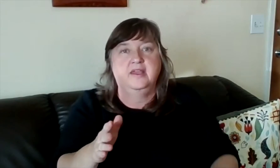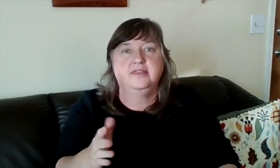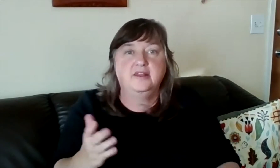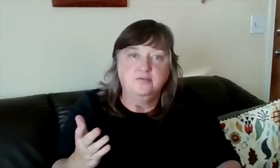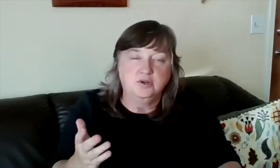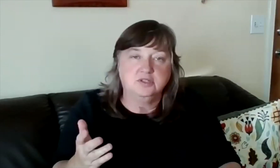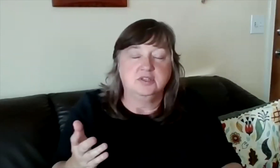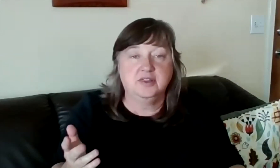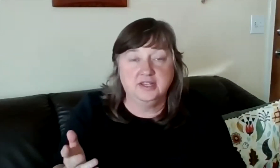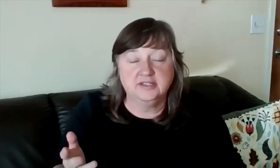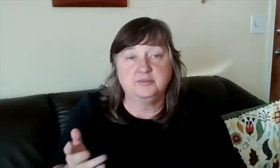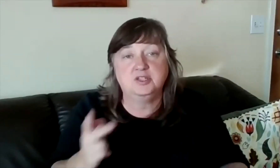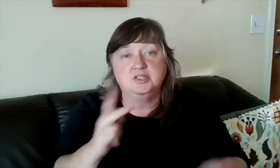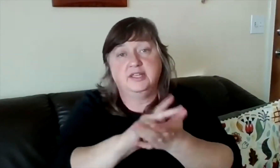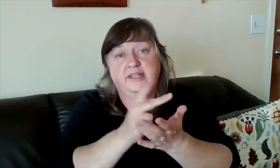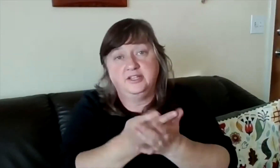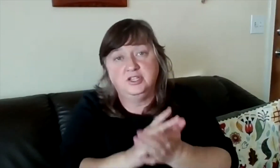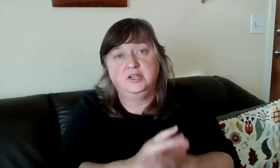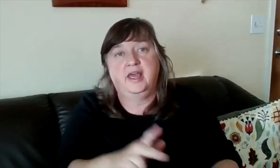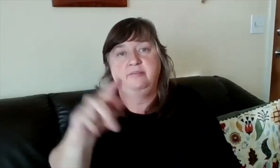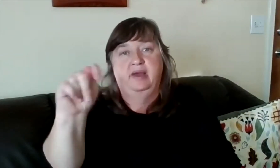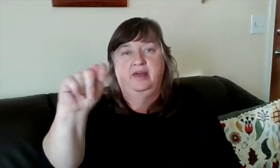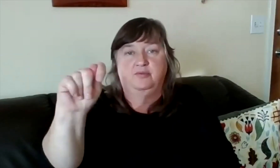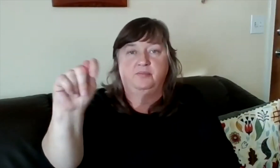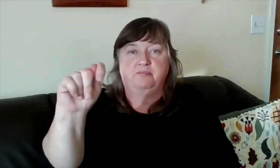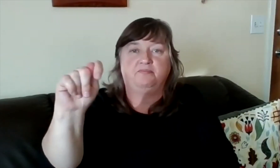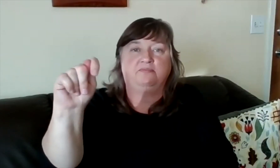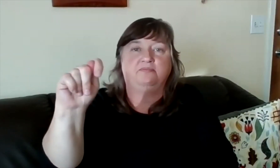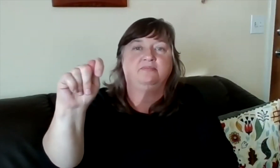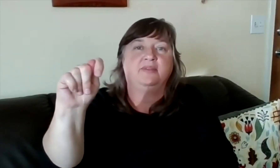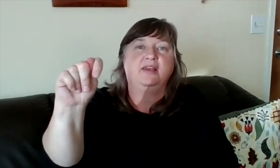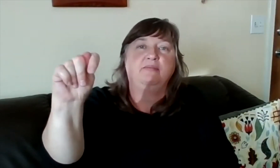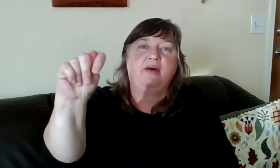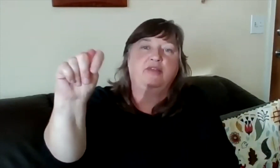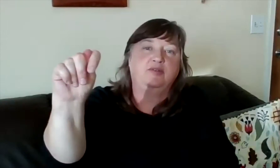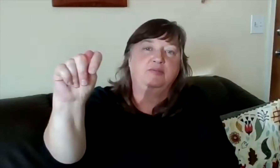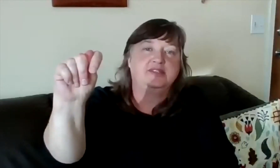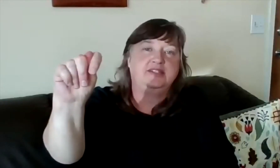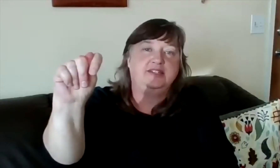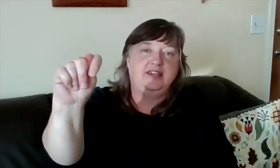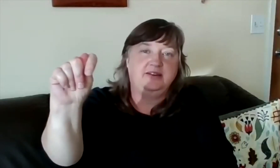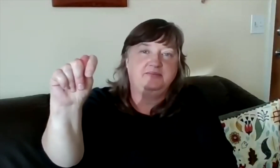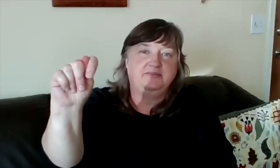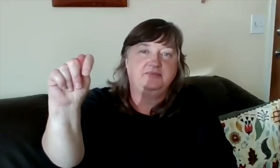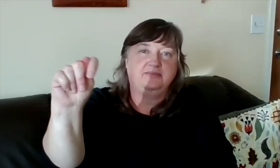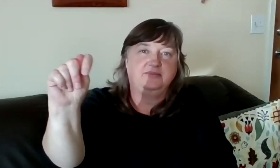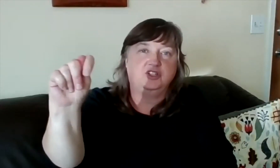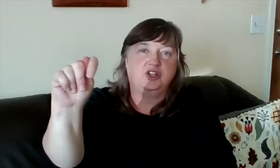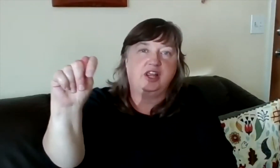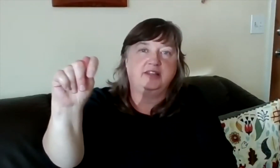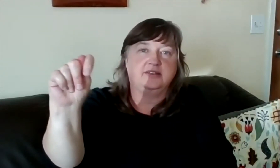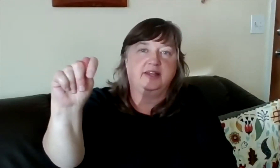Then of course there are the exceptions like kitchen and bathroom. Bathroom is the T, just shaken